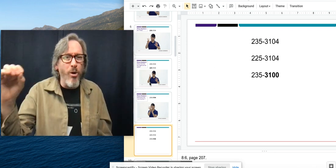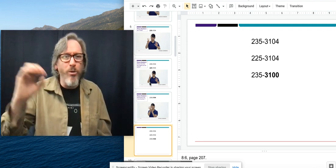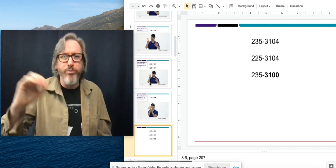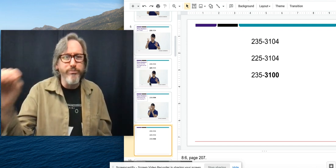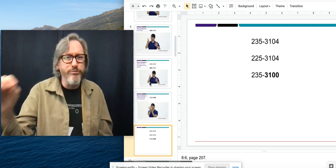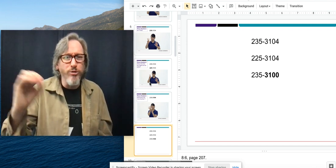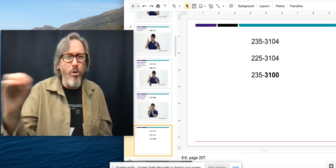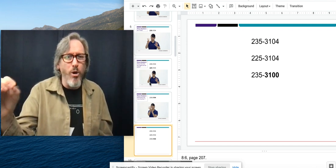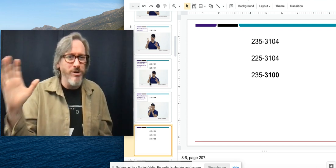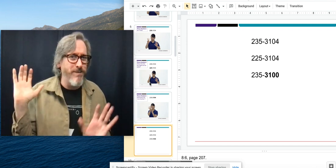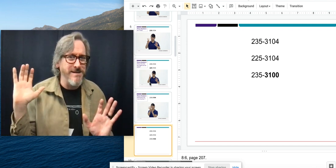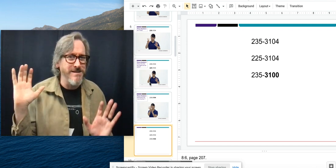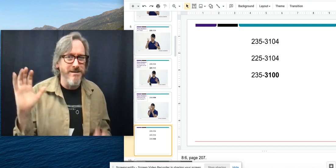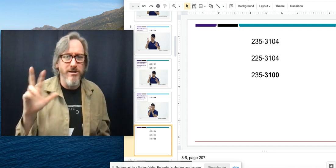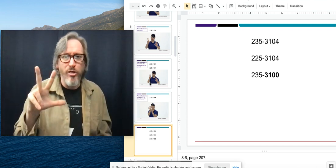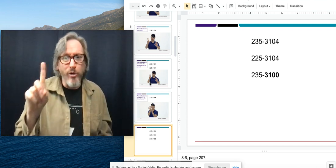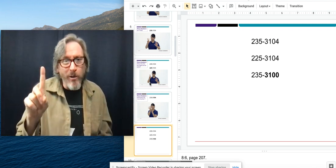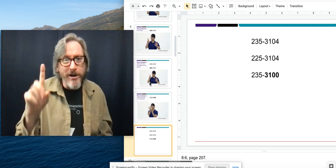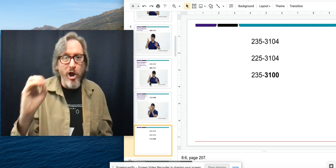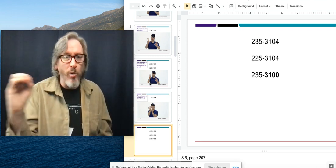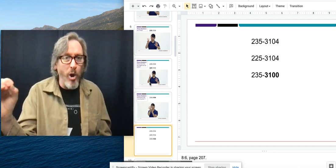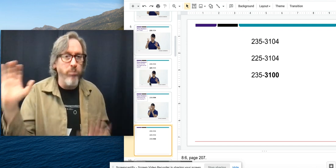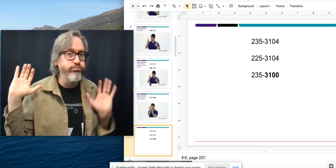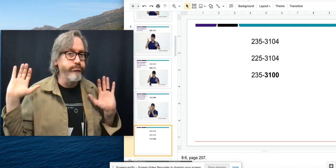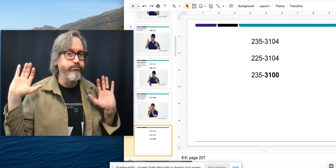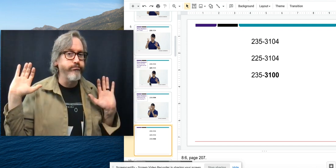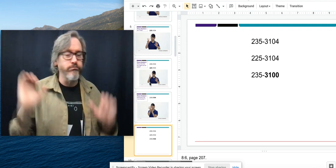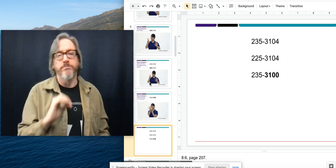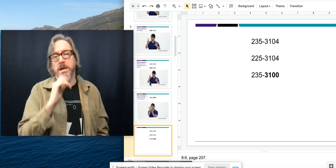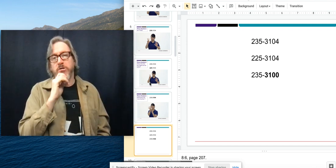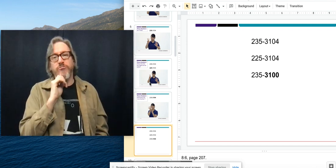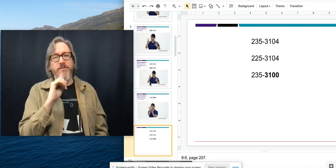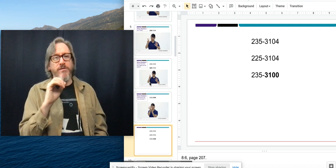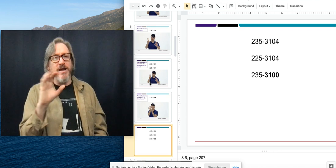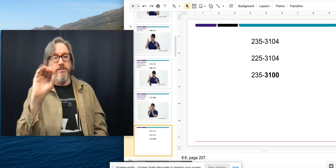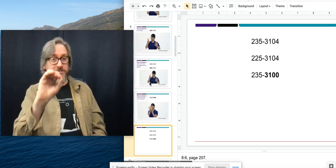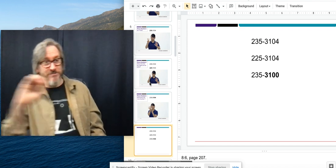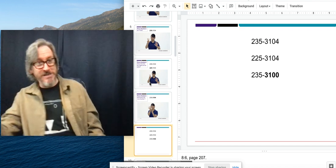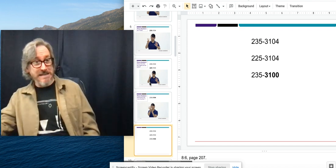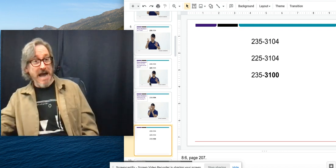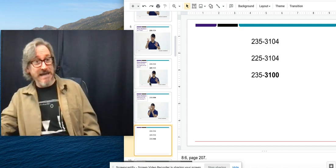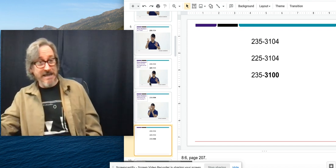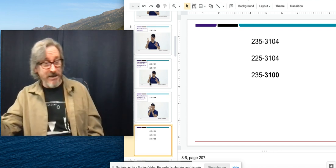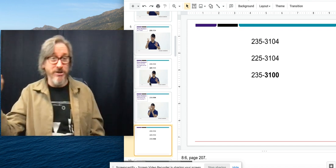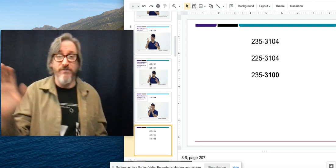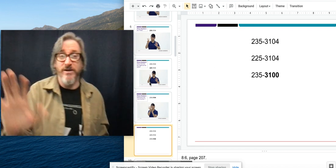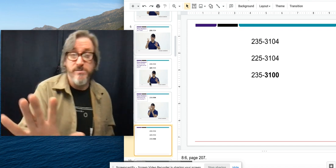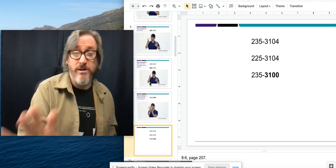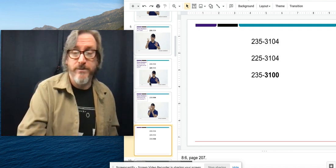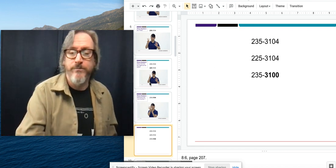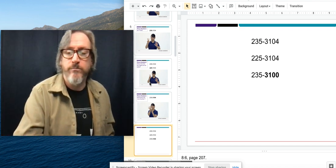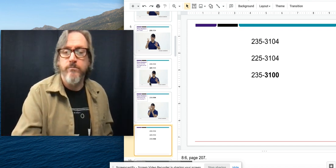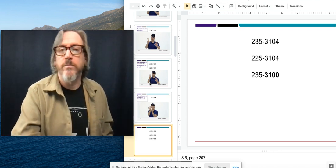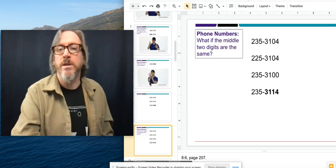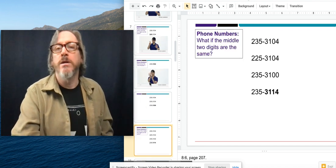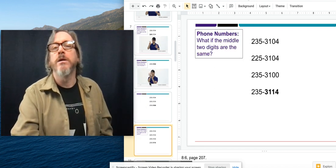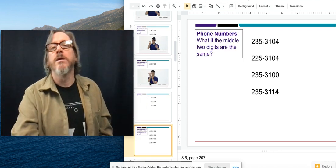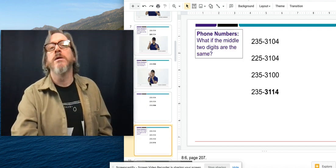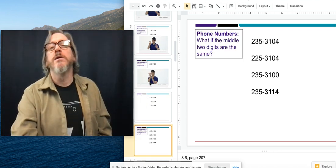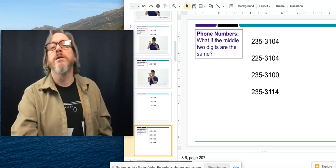that 00 is best. 3100. Rather than slide it like we do with finger spelling.